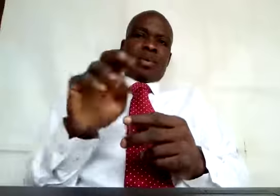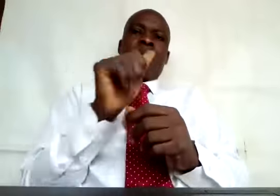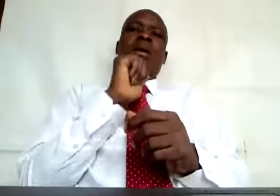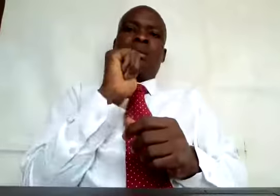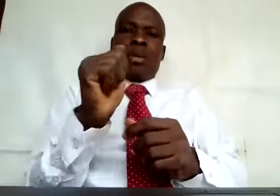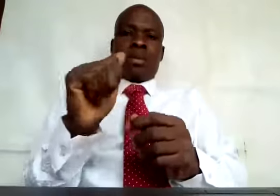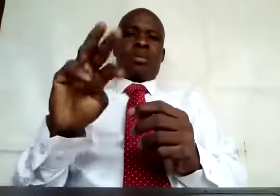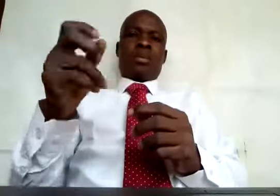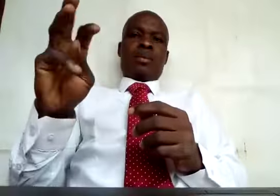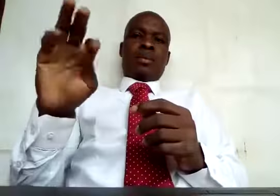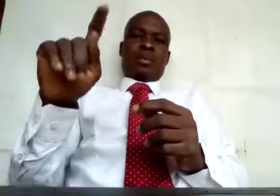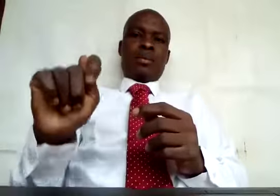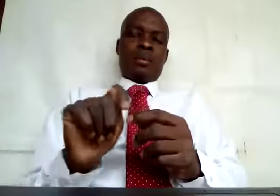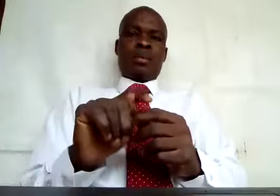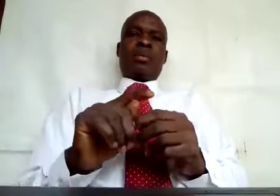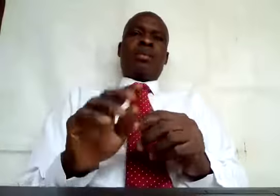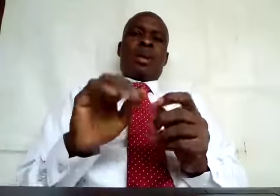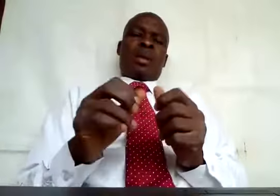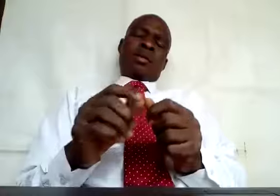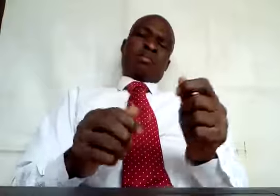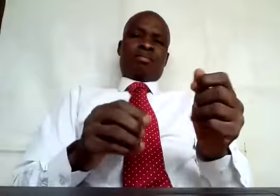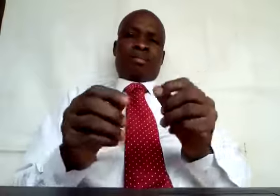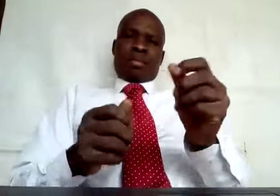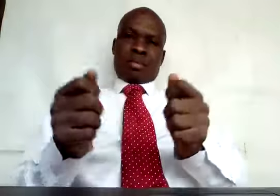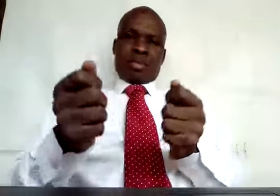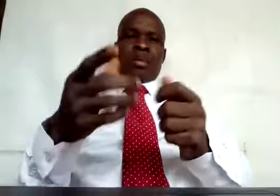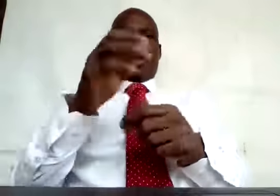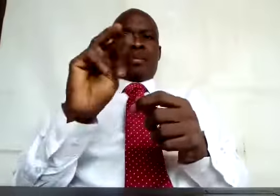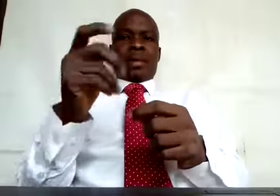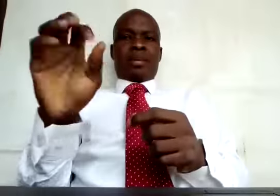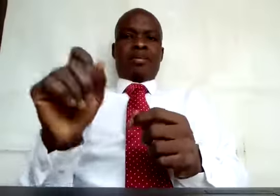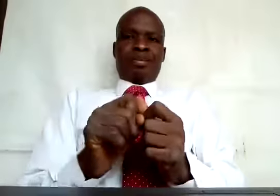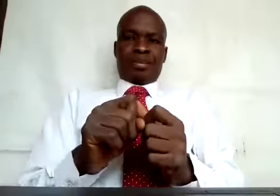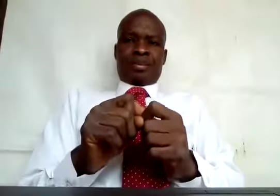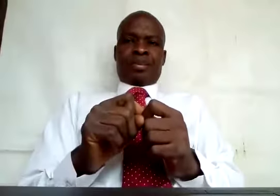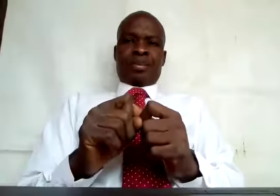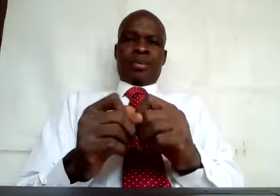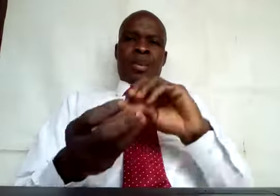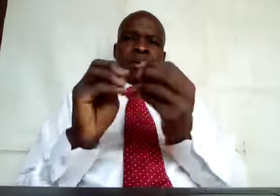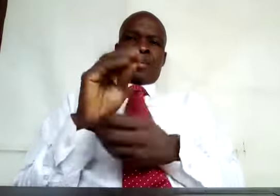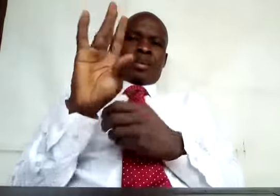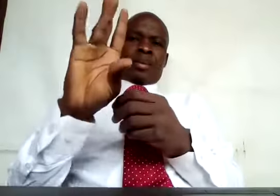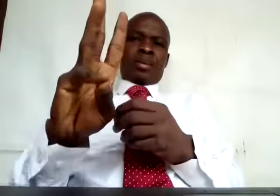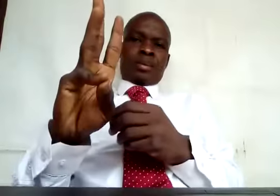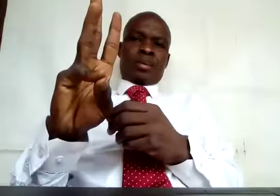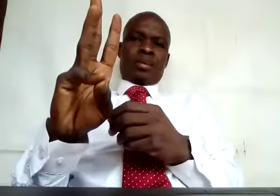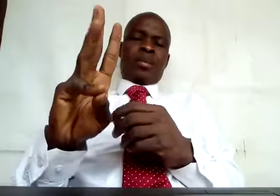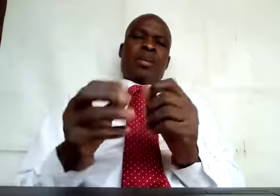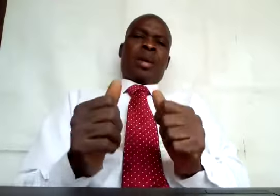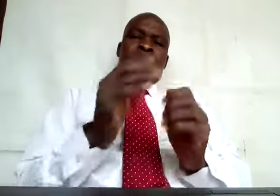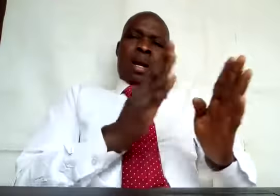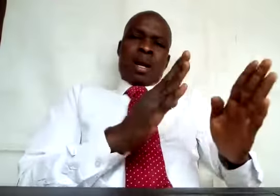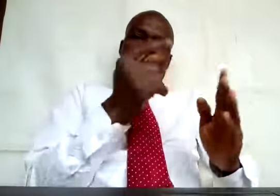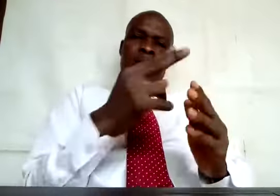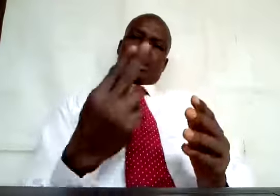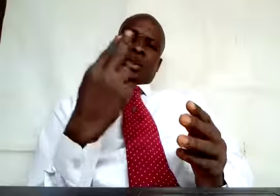5. Distinguish between metals and non-metals. 6. Analyze the uses of metals